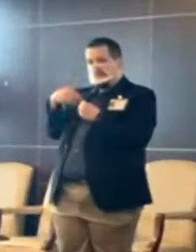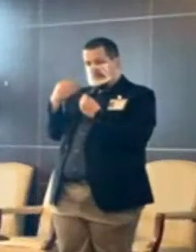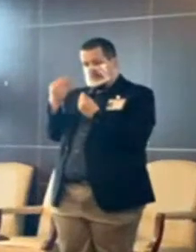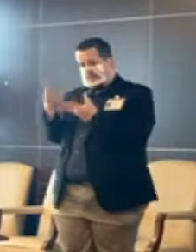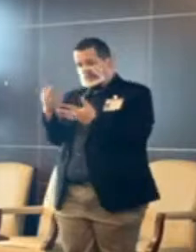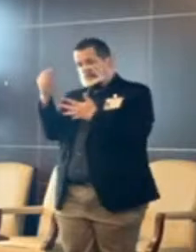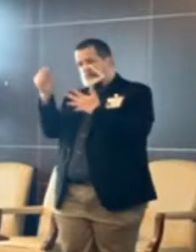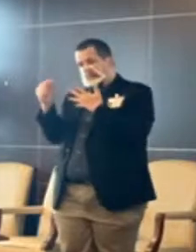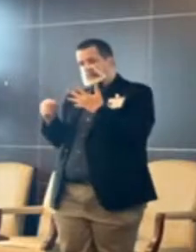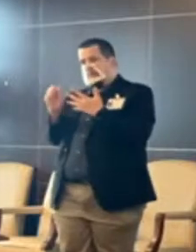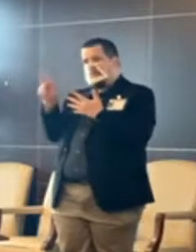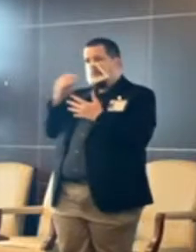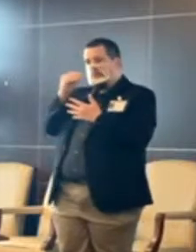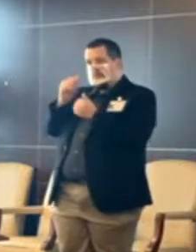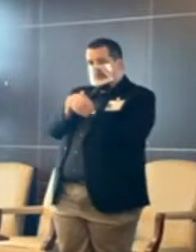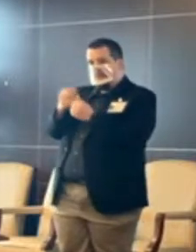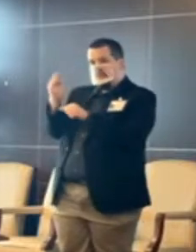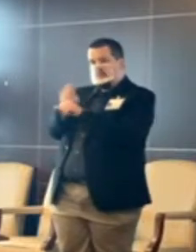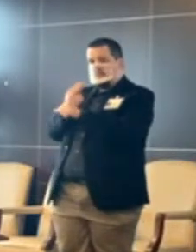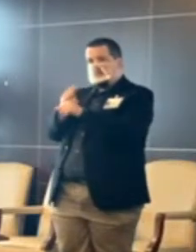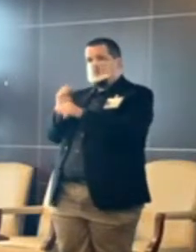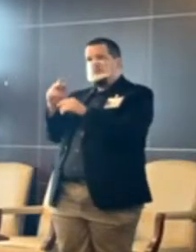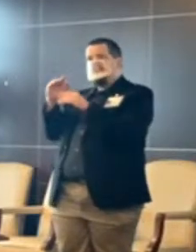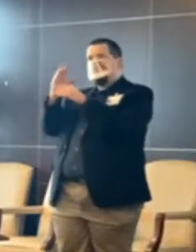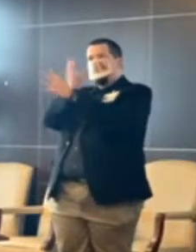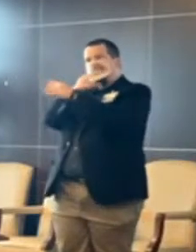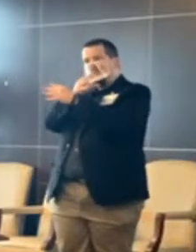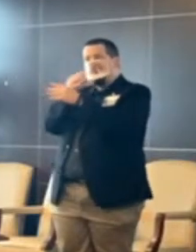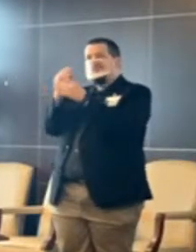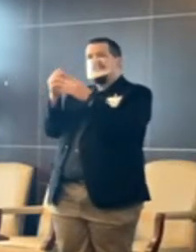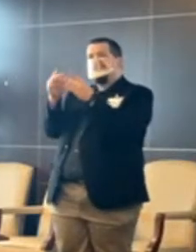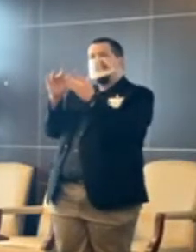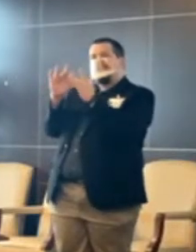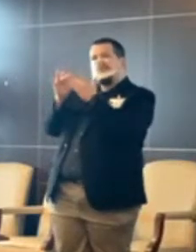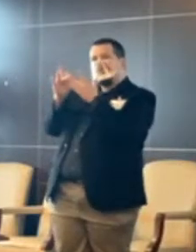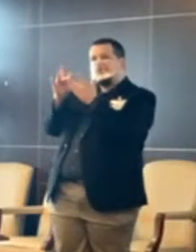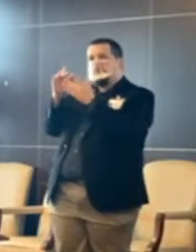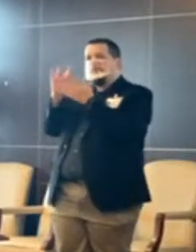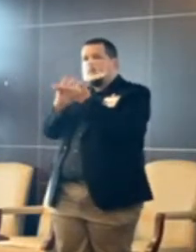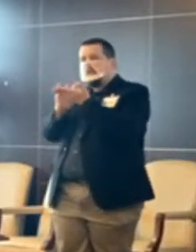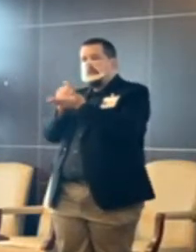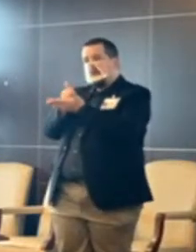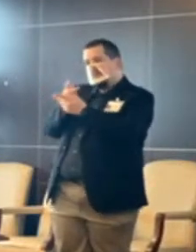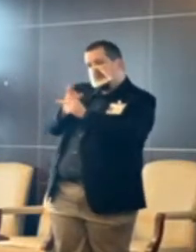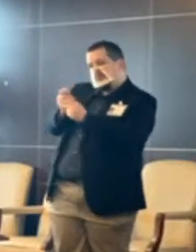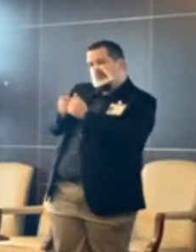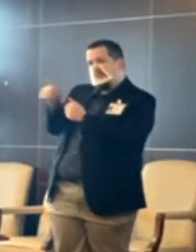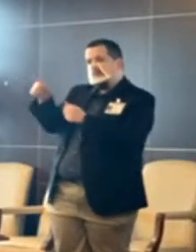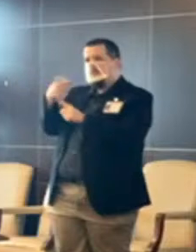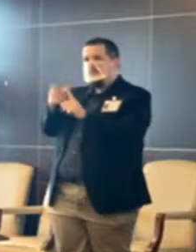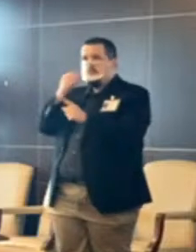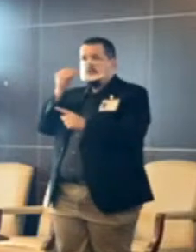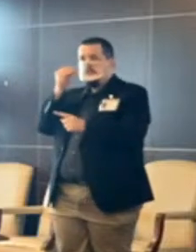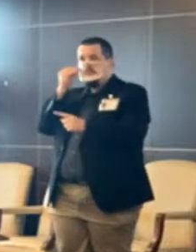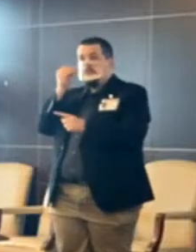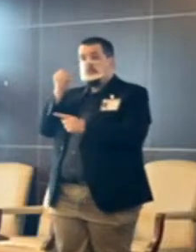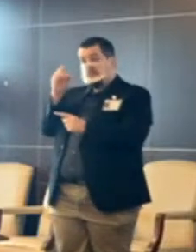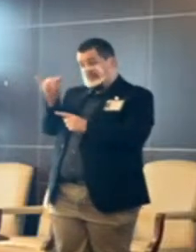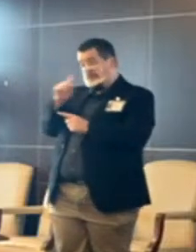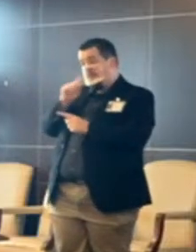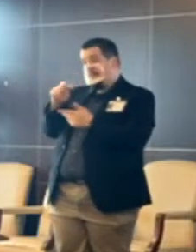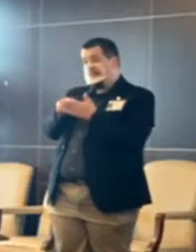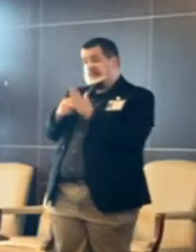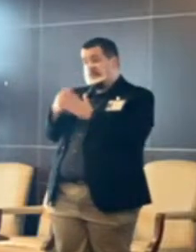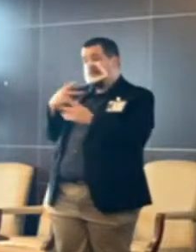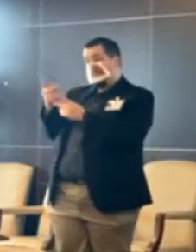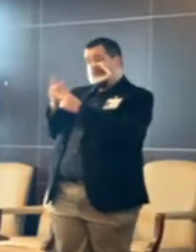provided some supplies to go home with, and then we utilize our virtual medicine program to help monitor those patients at home. So that really means